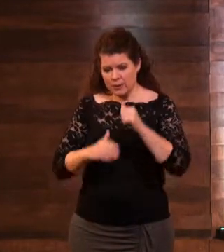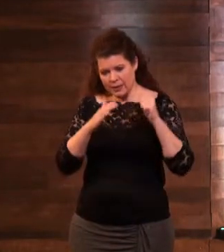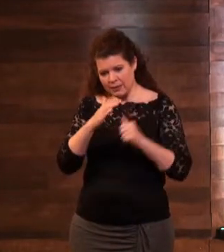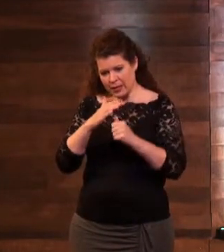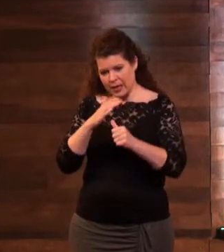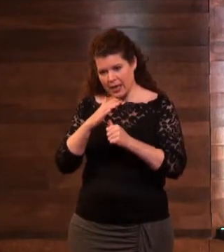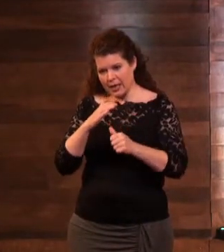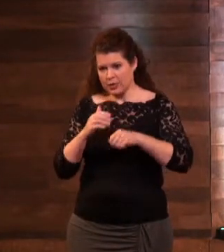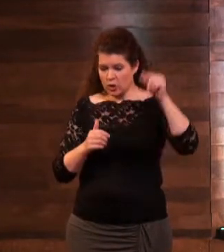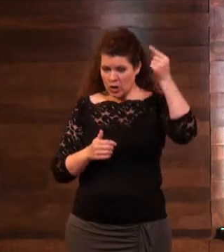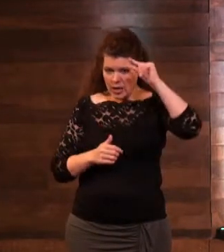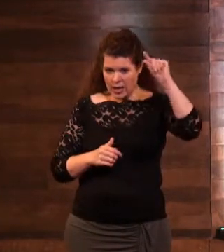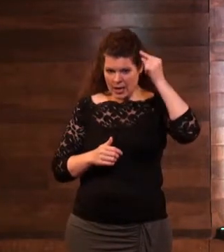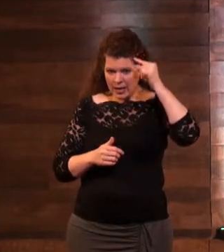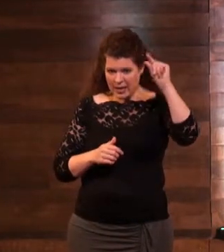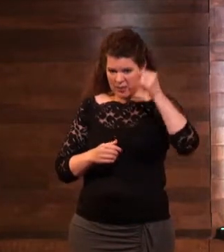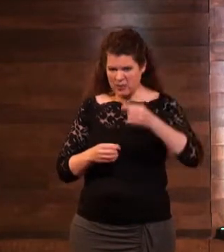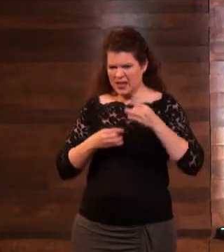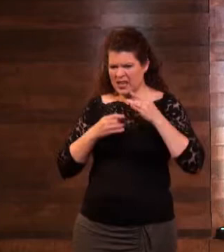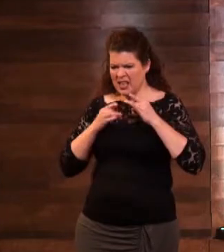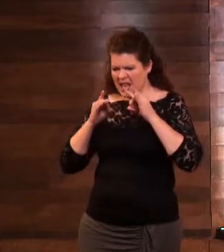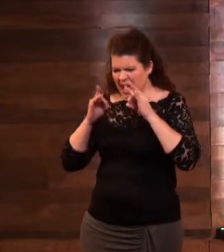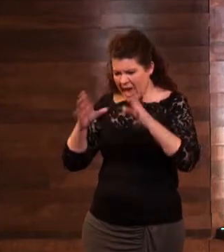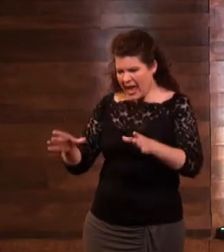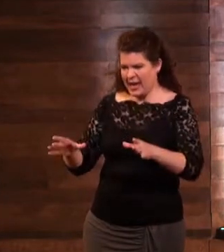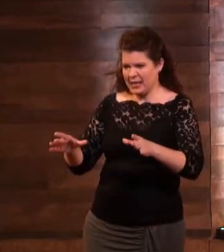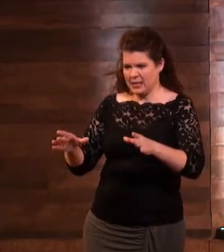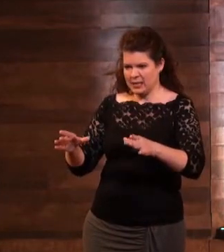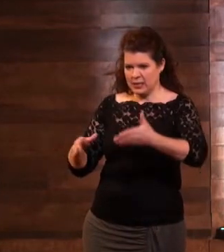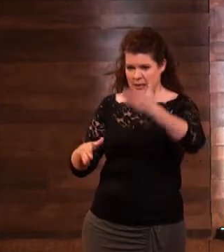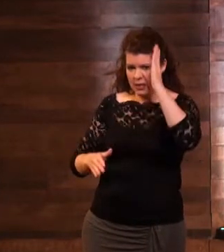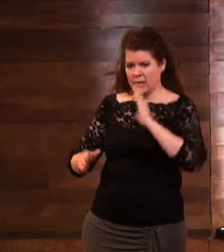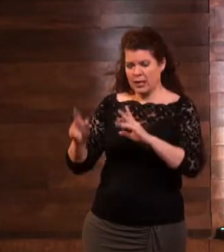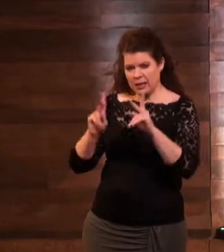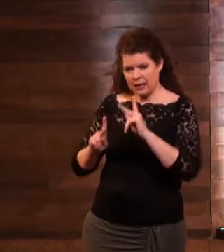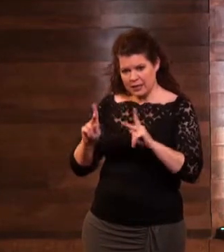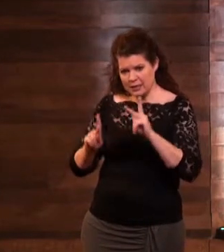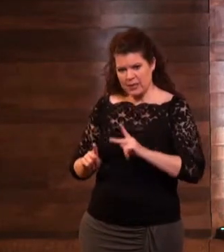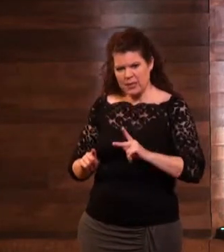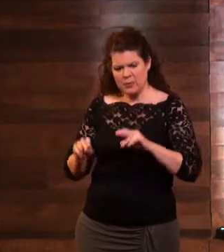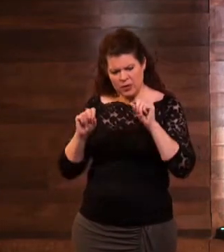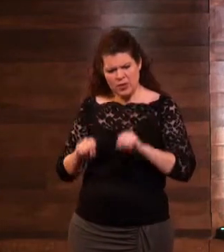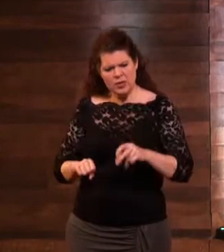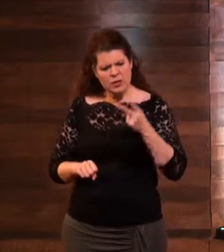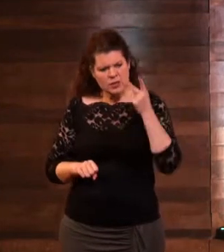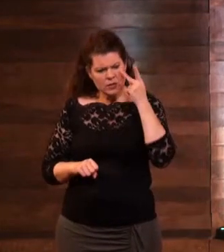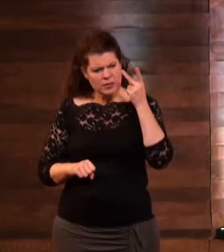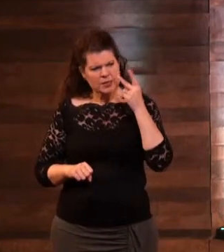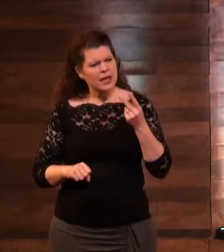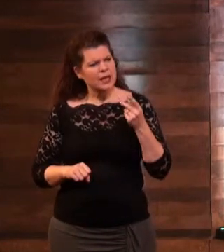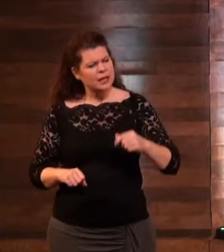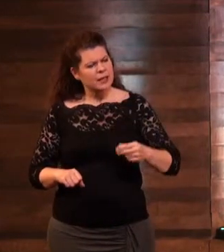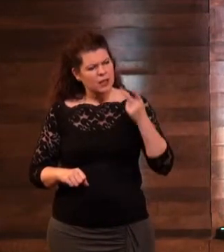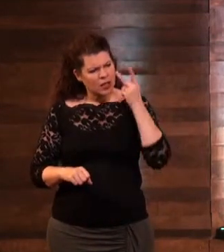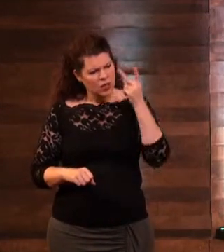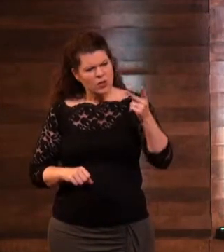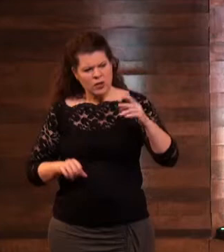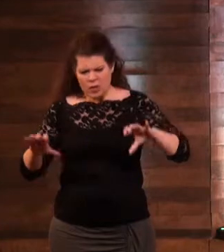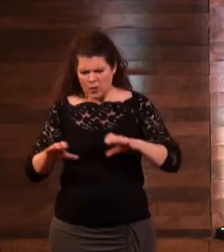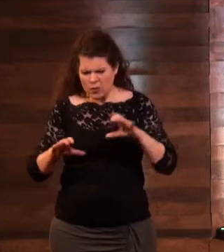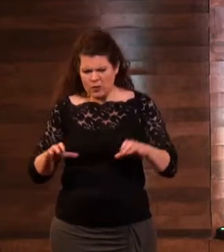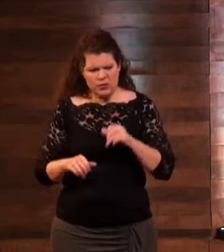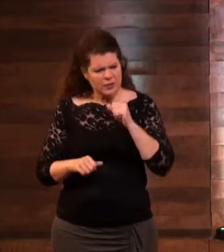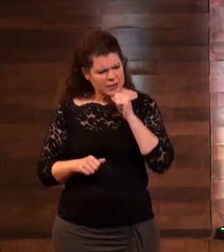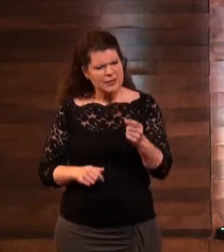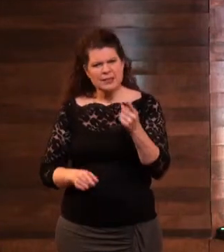faith. They could have said, look at what the Roman rulers are doing. It's not right. And Paul says,